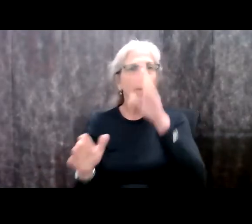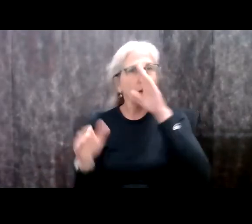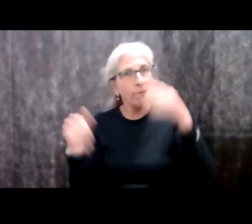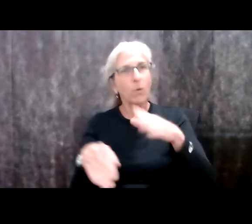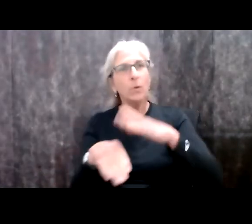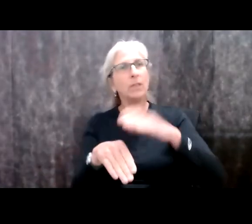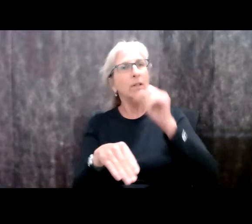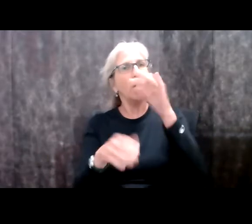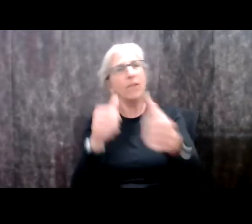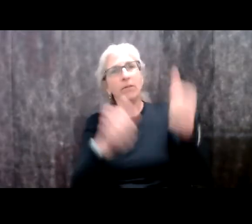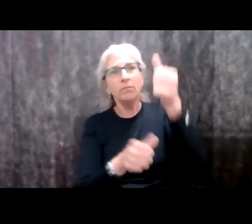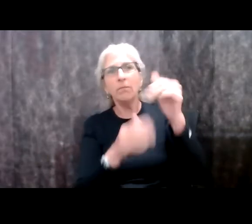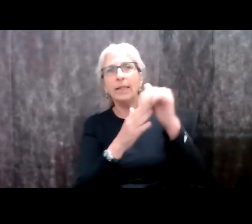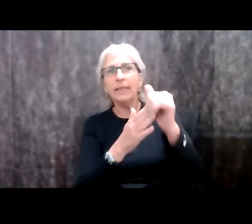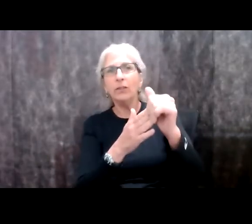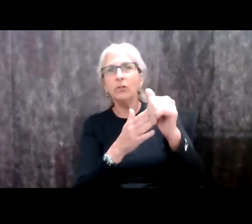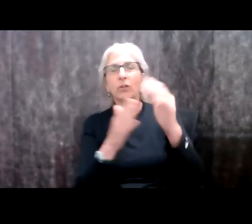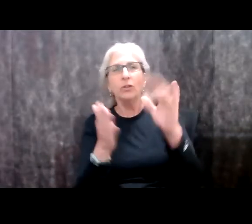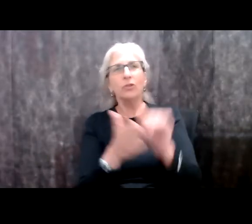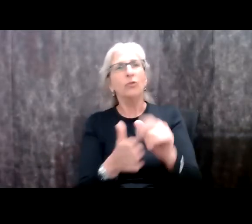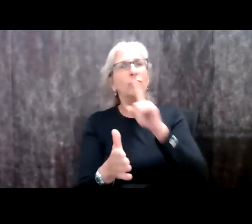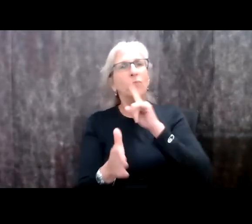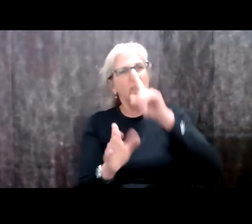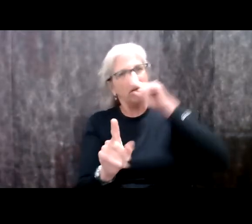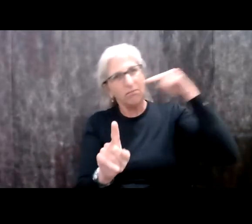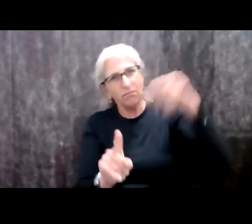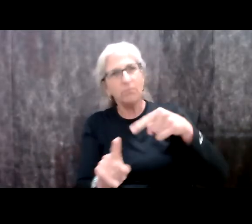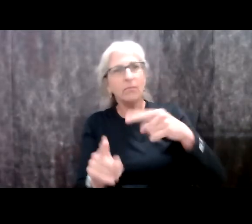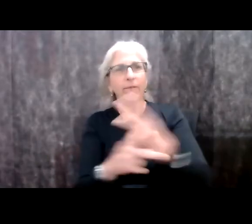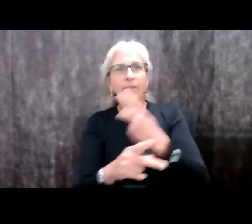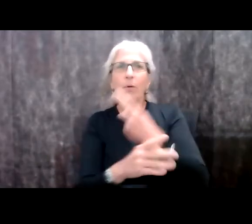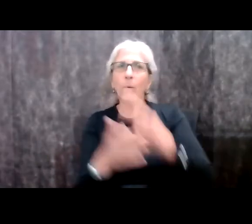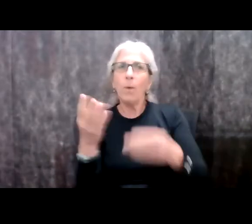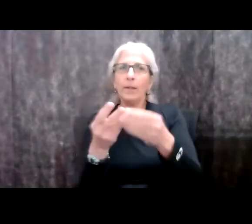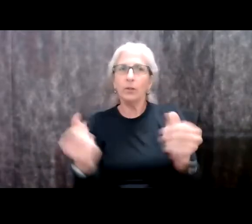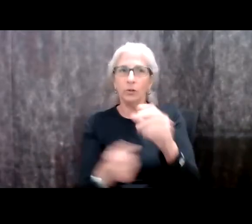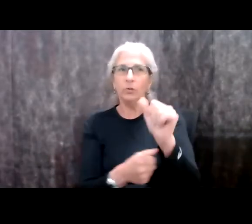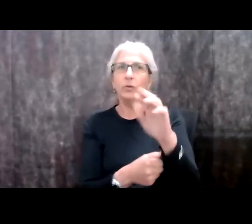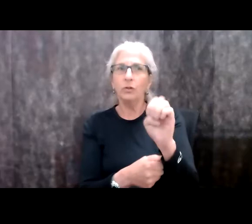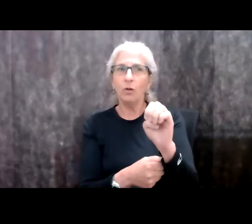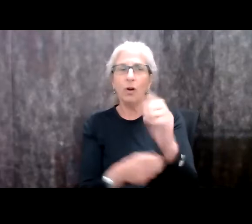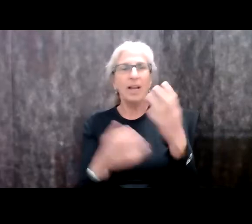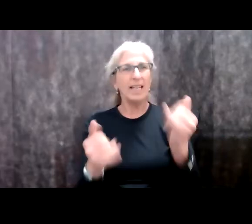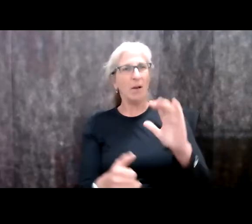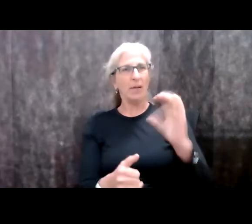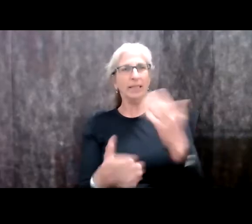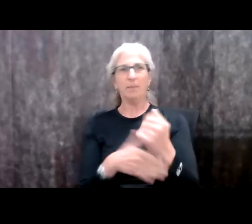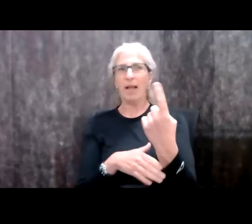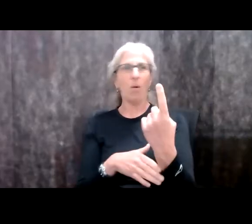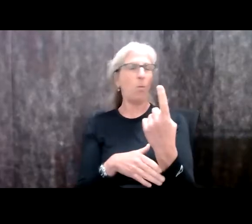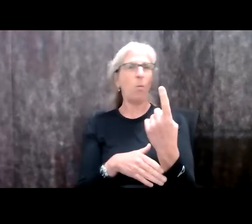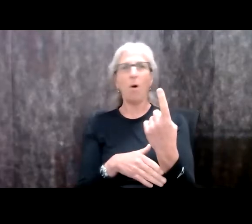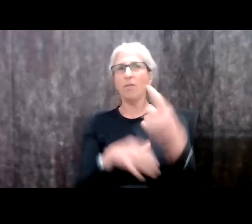leadership to really get down in details and find solutions. At this point, it's just one blanket lean or one